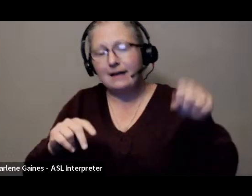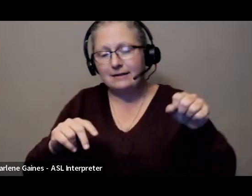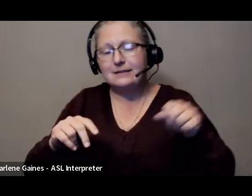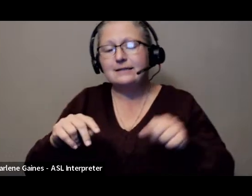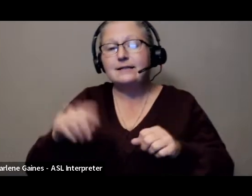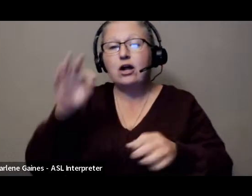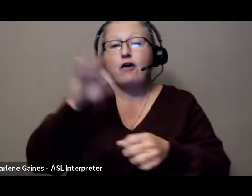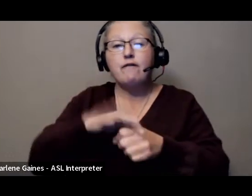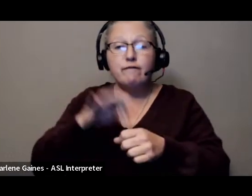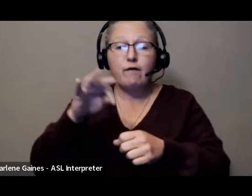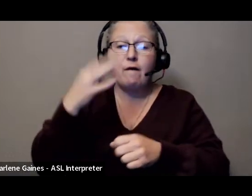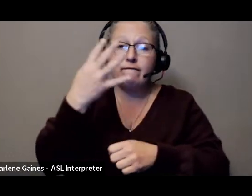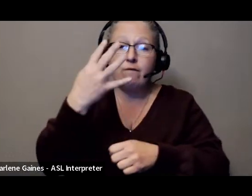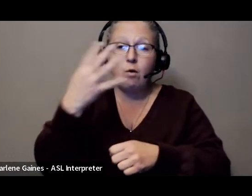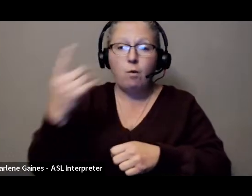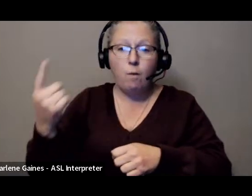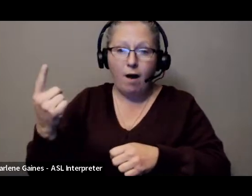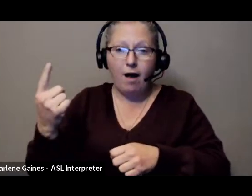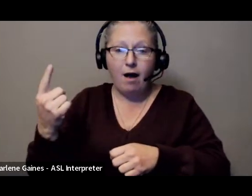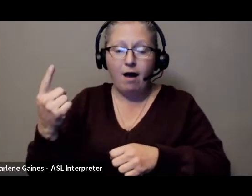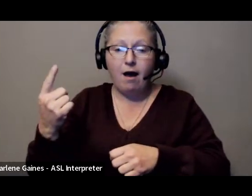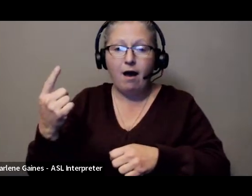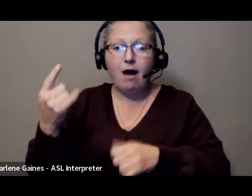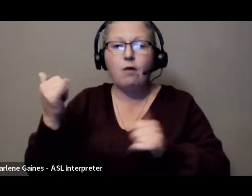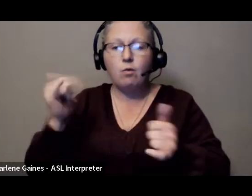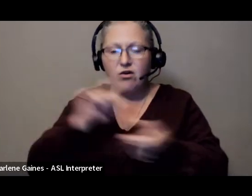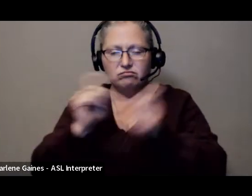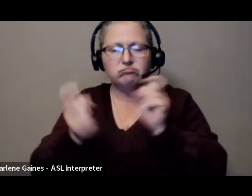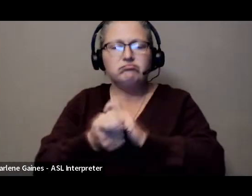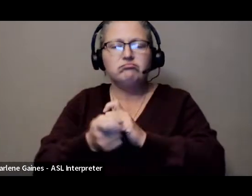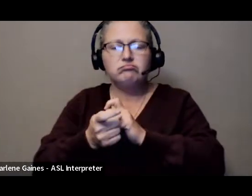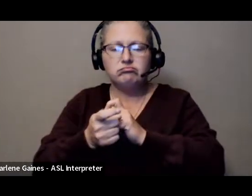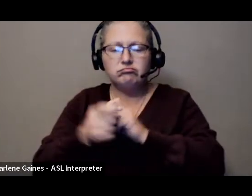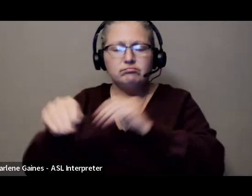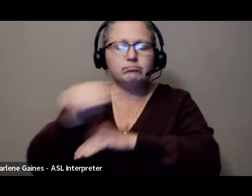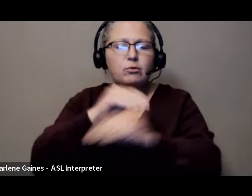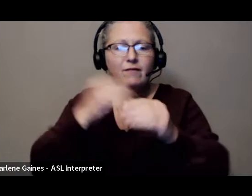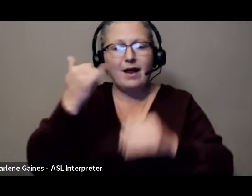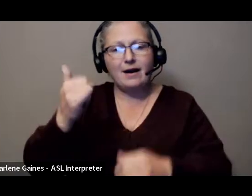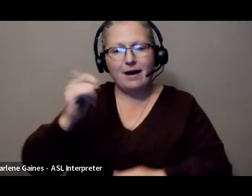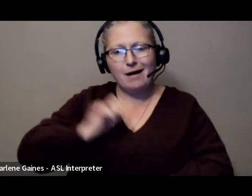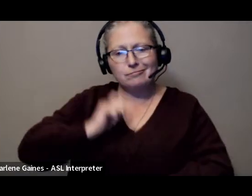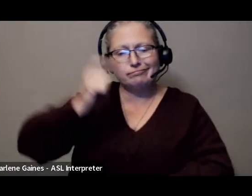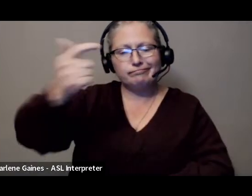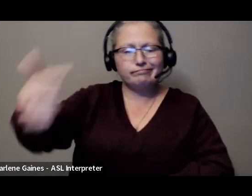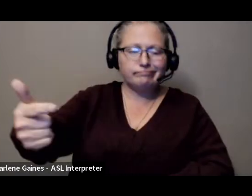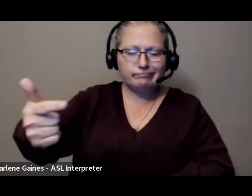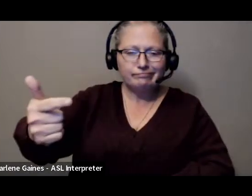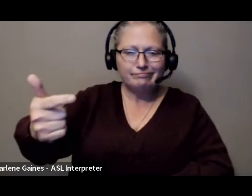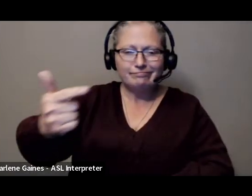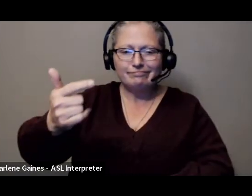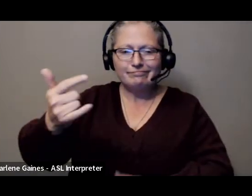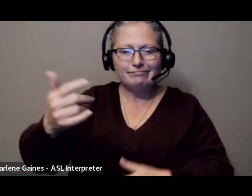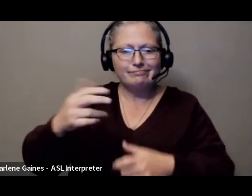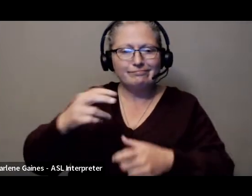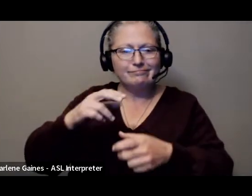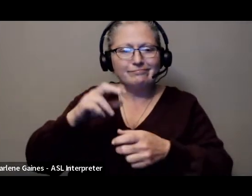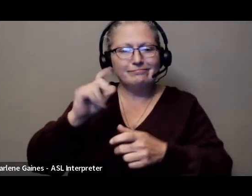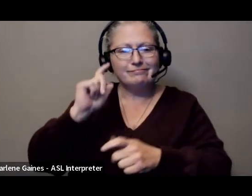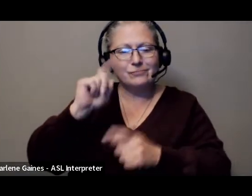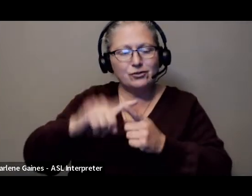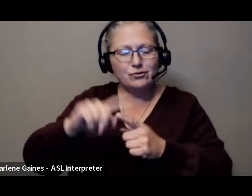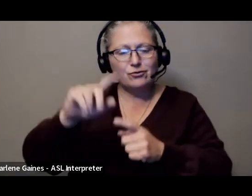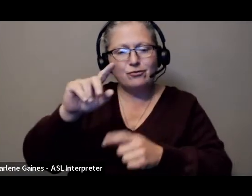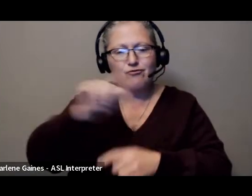with a vote of 4-1, we are reorganized. I am going to be passing the gavel out of my possession over to